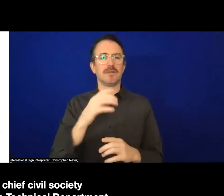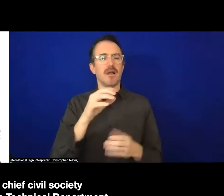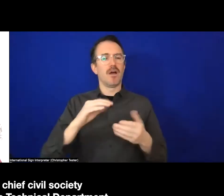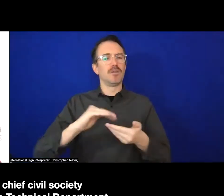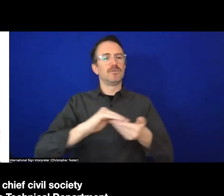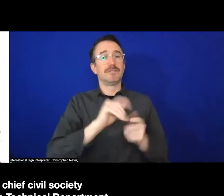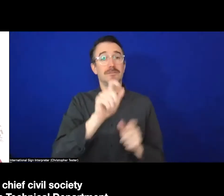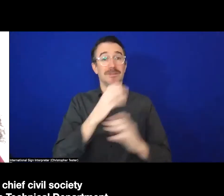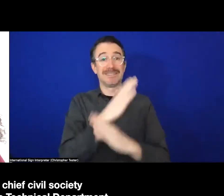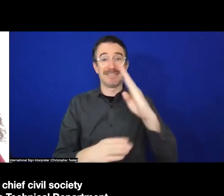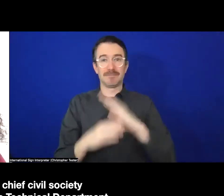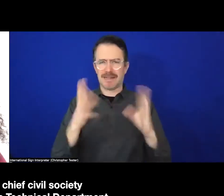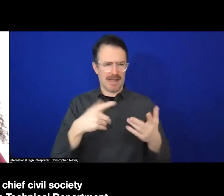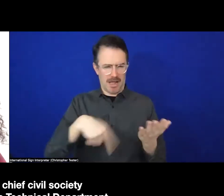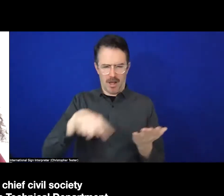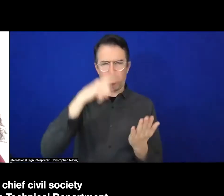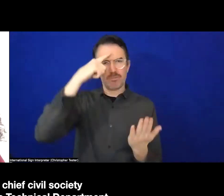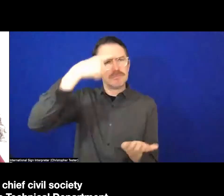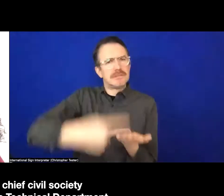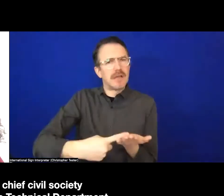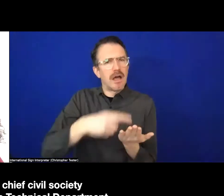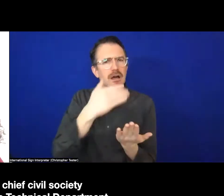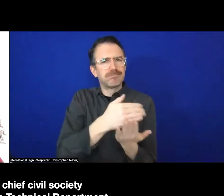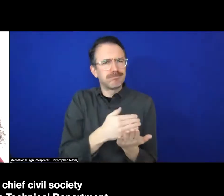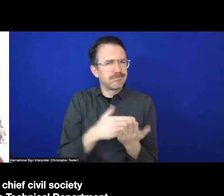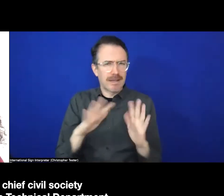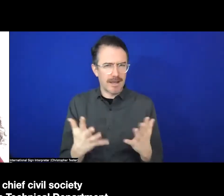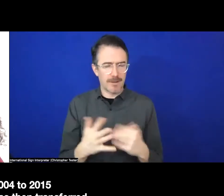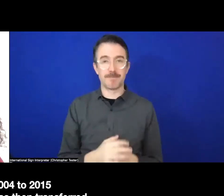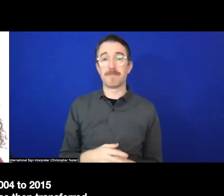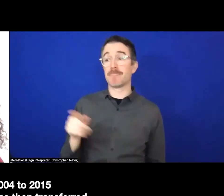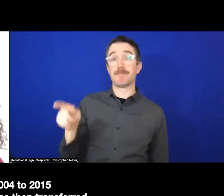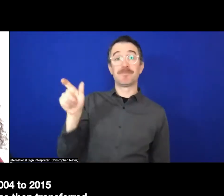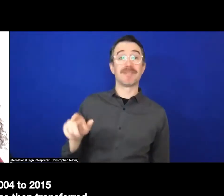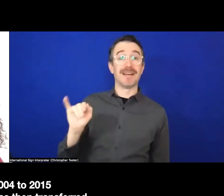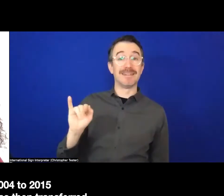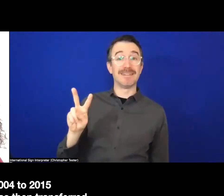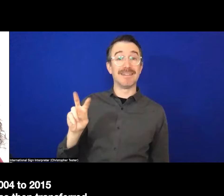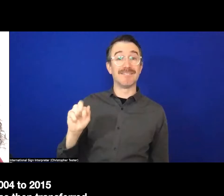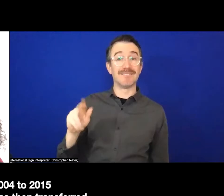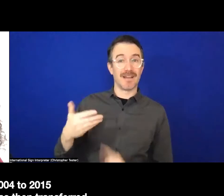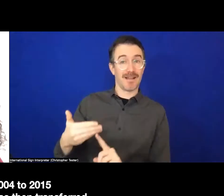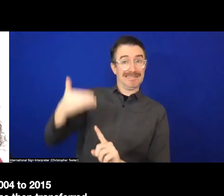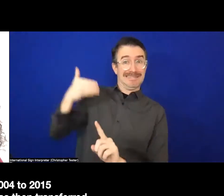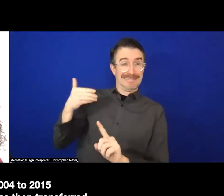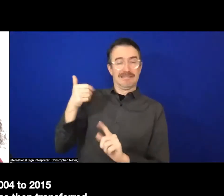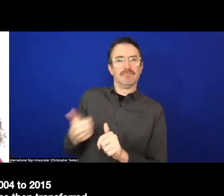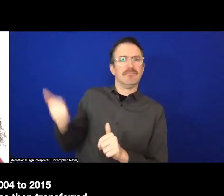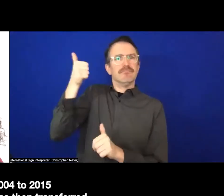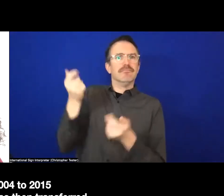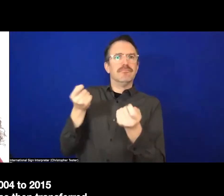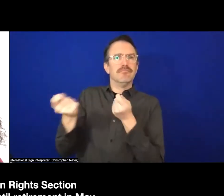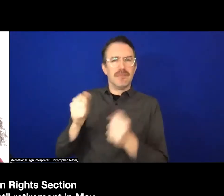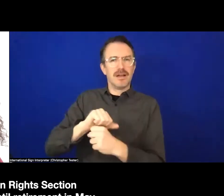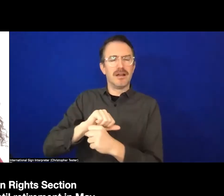well. So Eva was the chief civil society advisor in NORAD's technical department from 2004 to 2015.